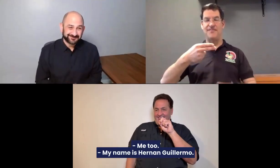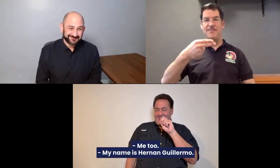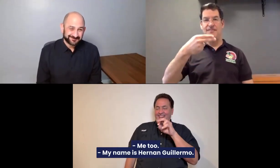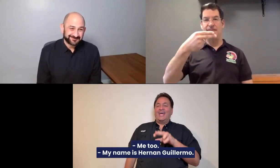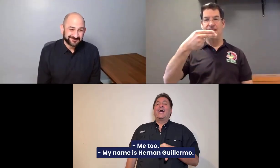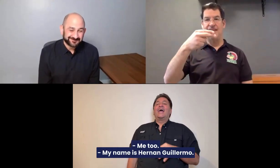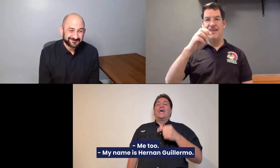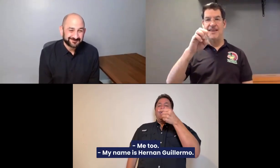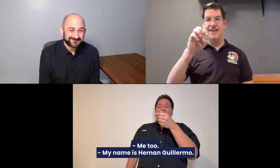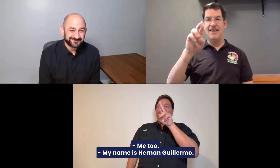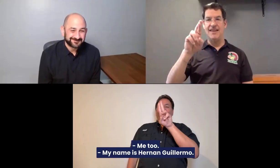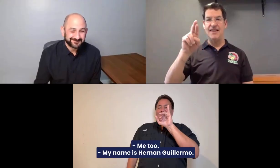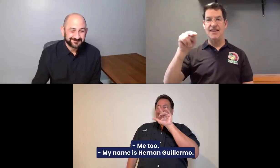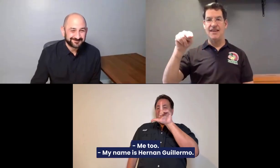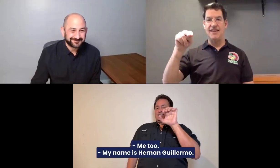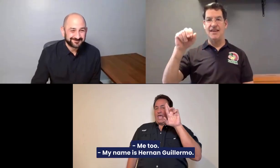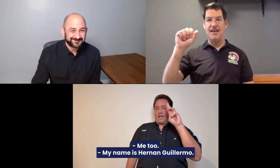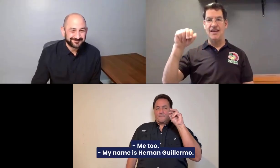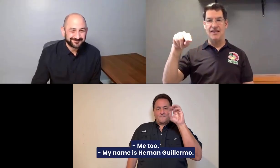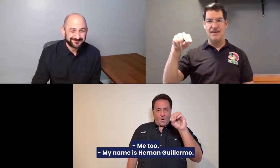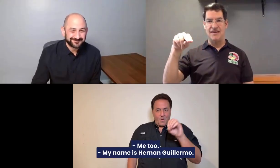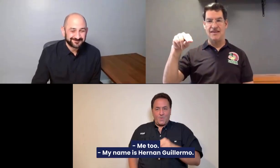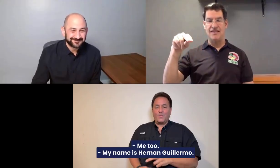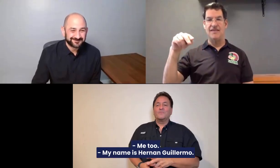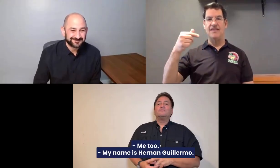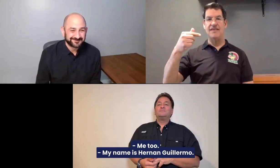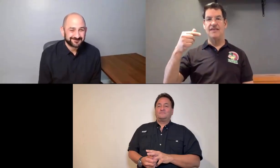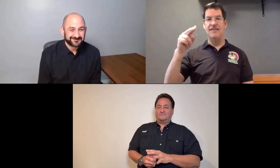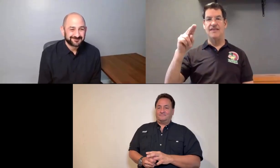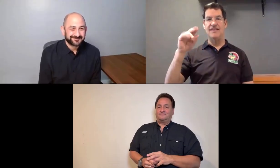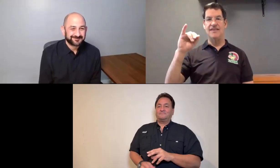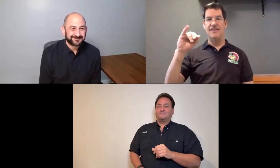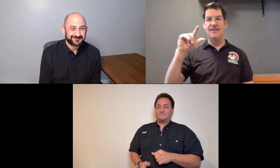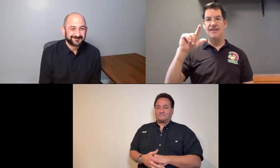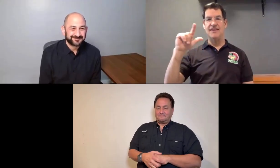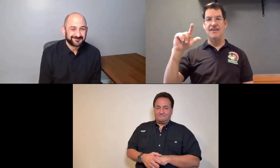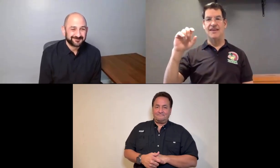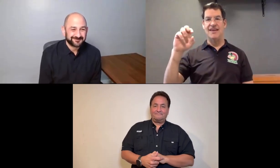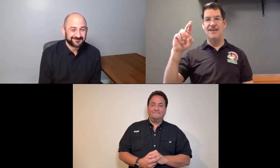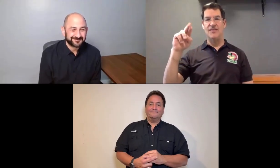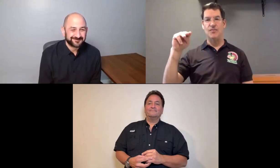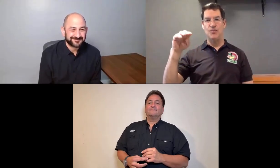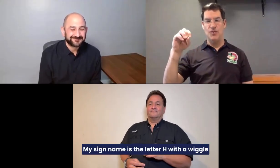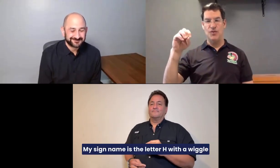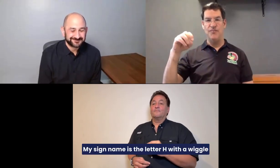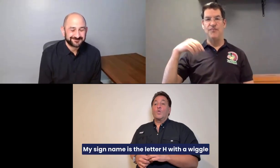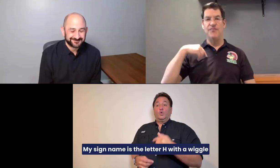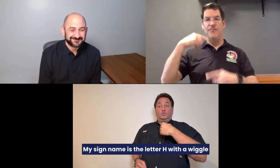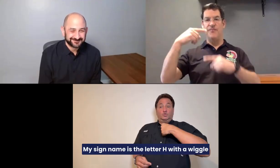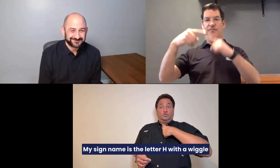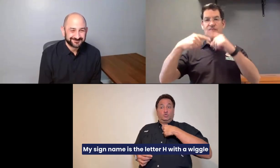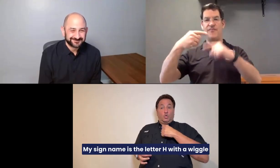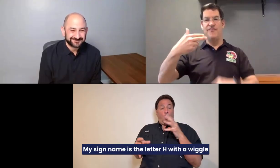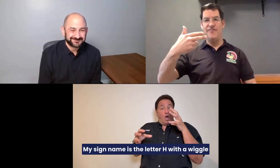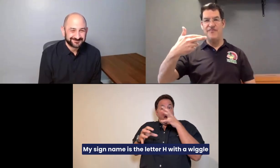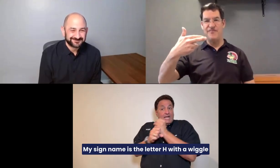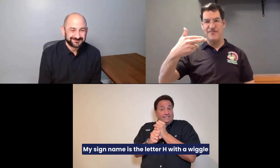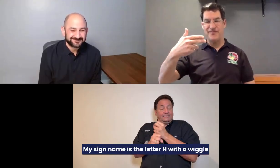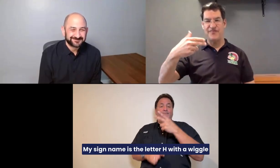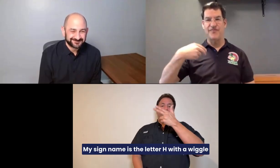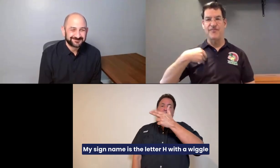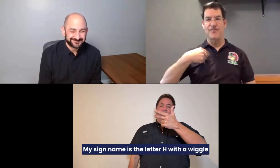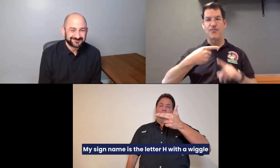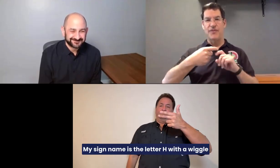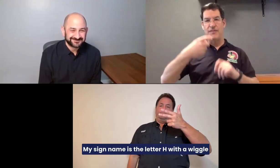Me too. My name is Hernán Guillermo. My sign name is the